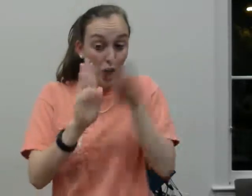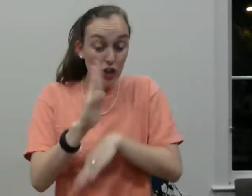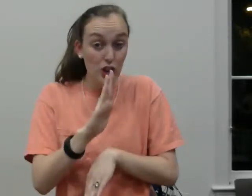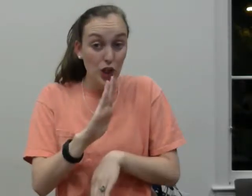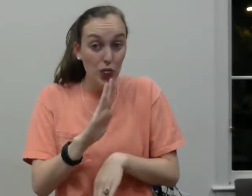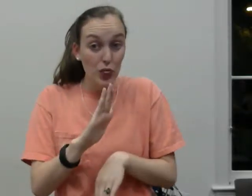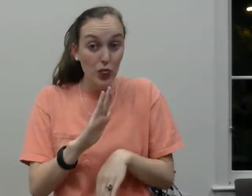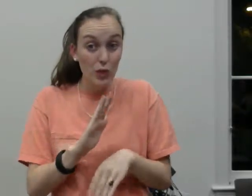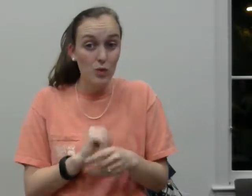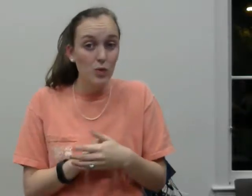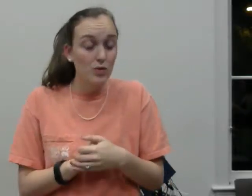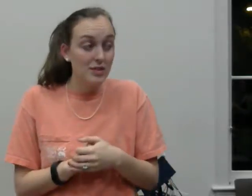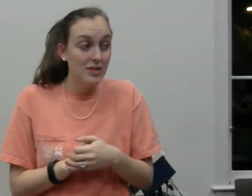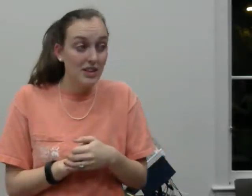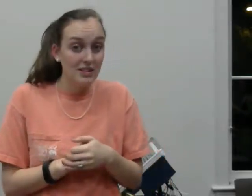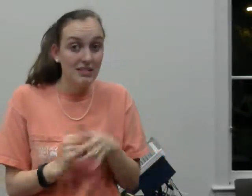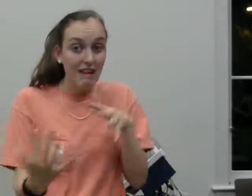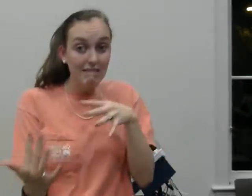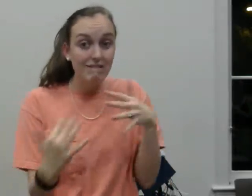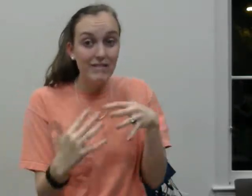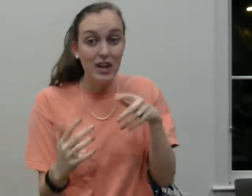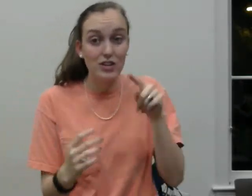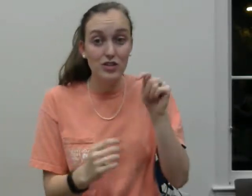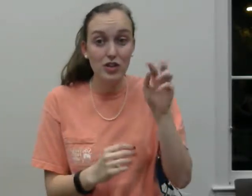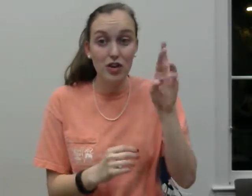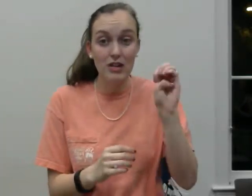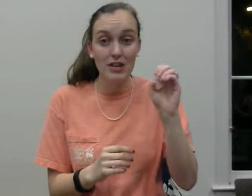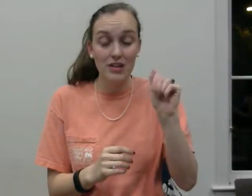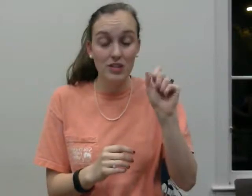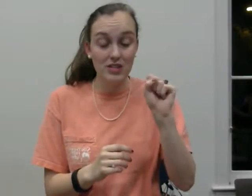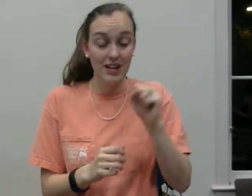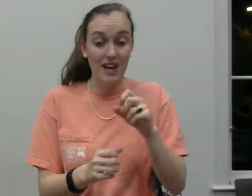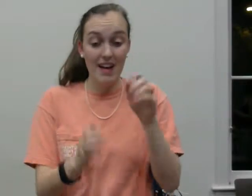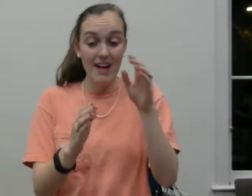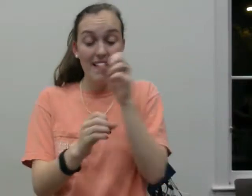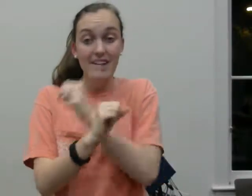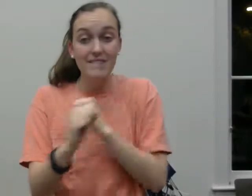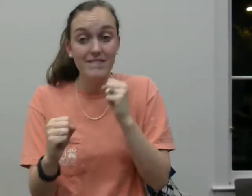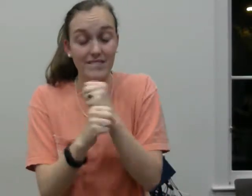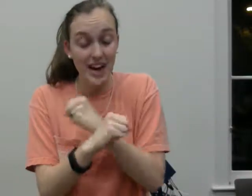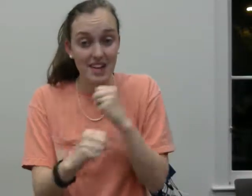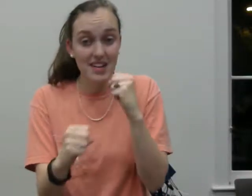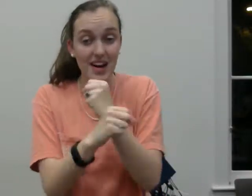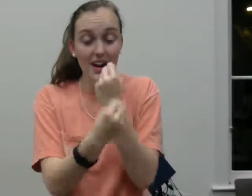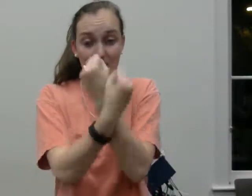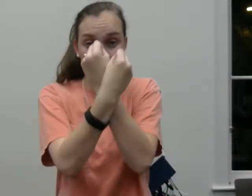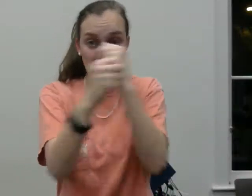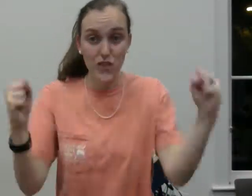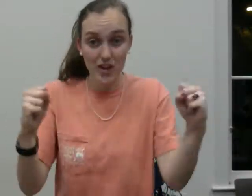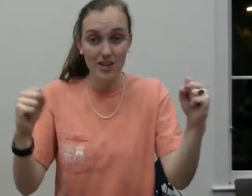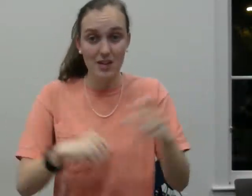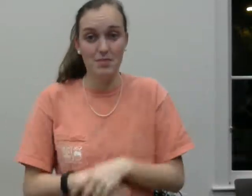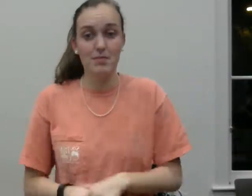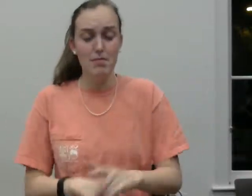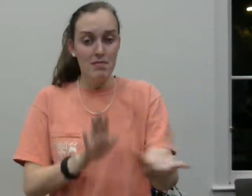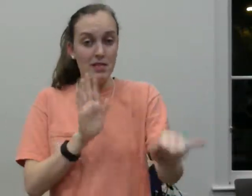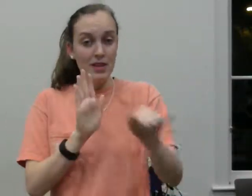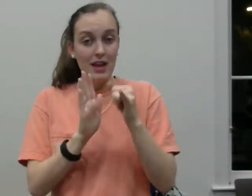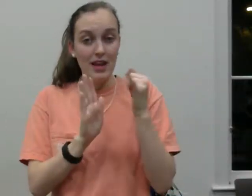their backyards. They cared. They were fighting for freedom, for independence, for the Declaration of Independence. They had passion on their